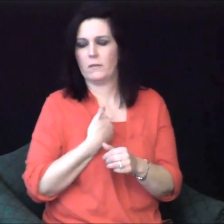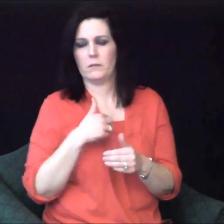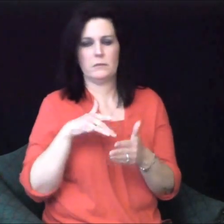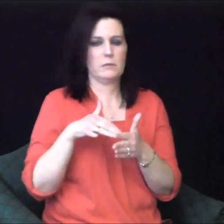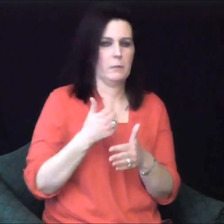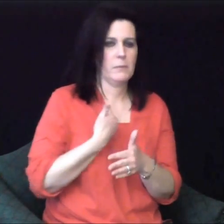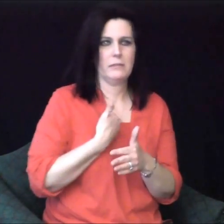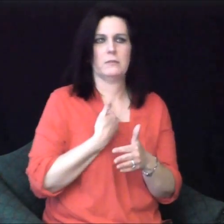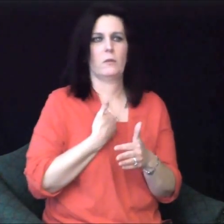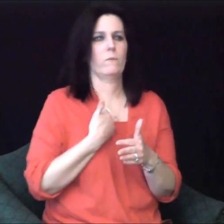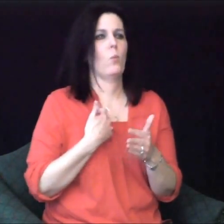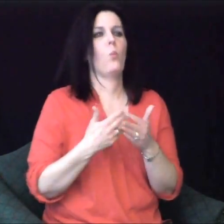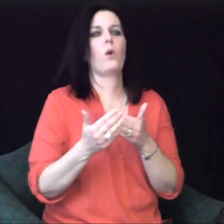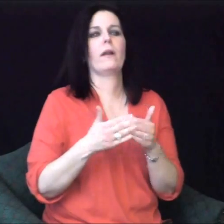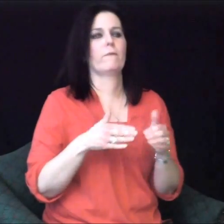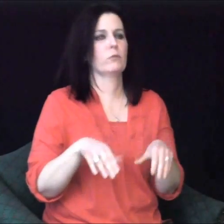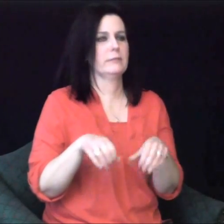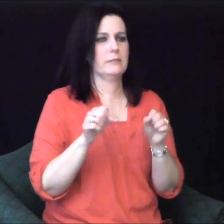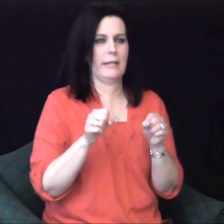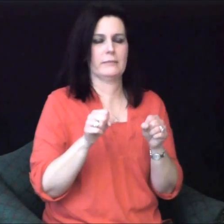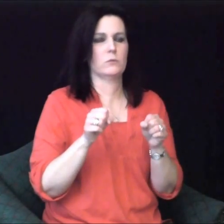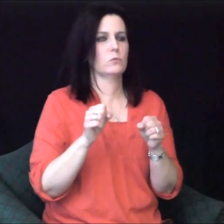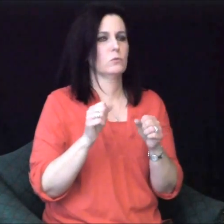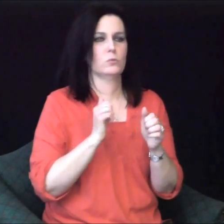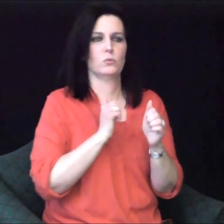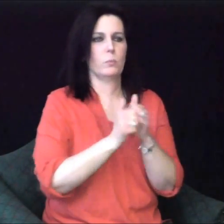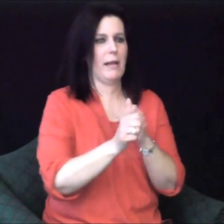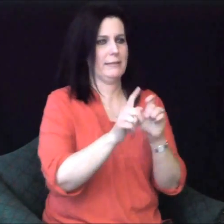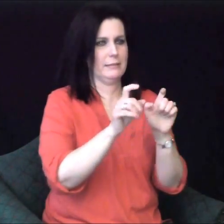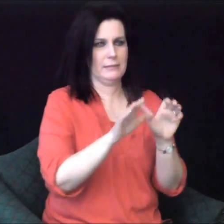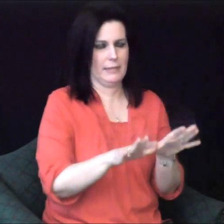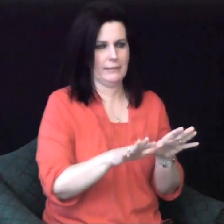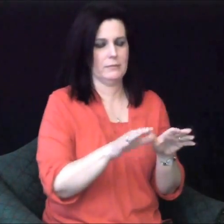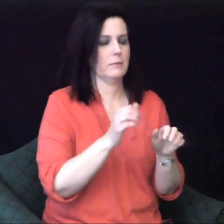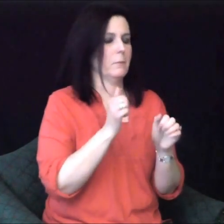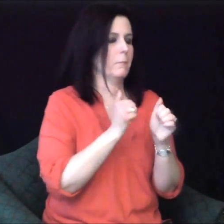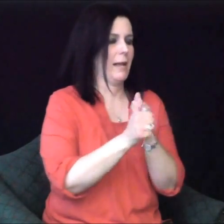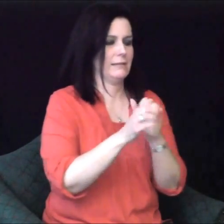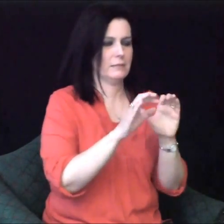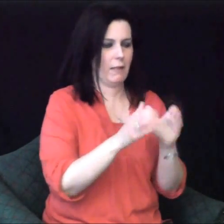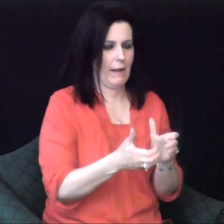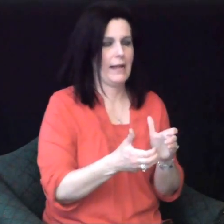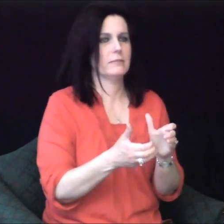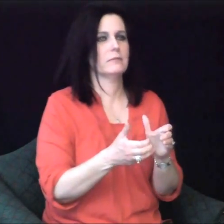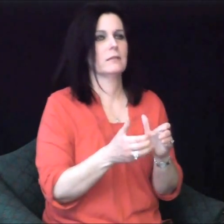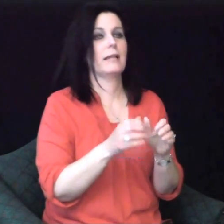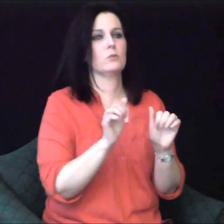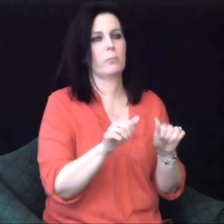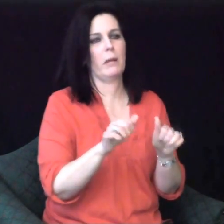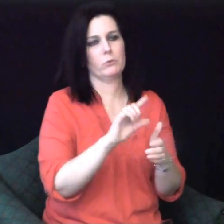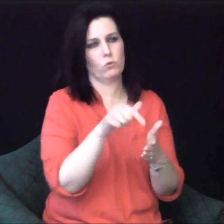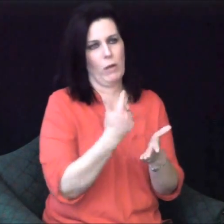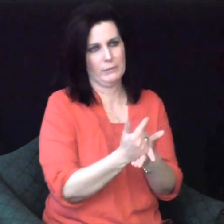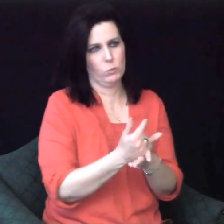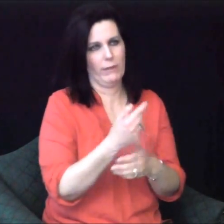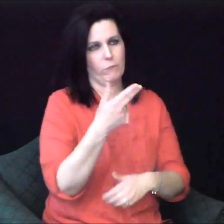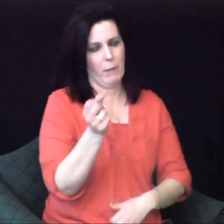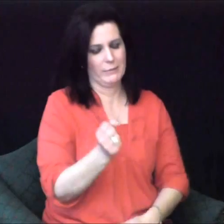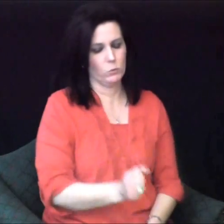me, or I had to teach myself whatever it took to pass that test, to pass the class, to be able to graduate from